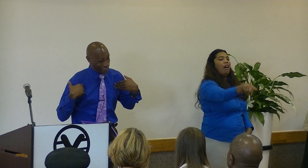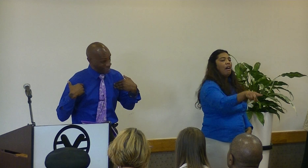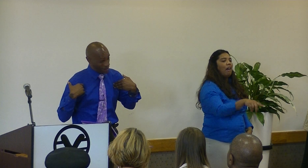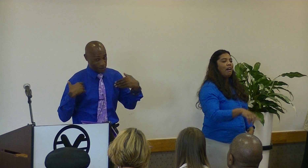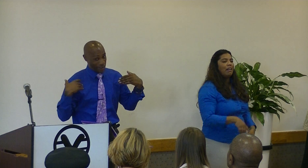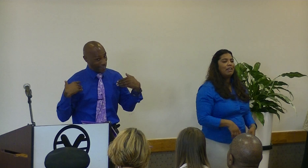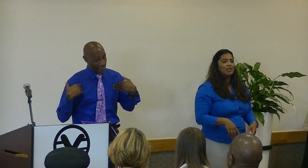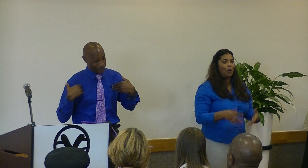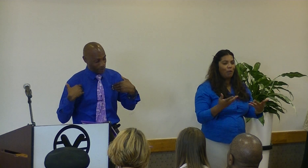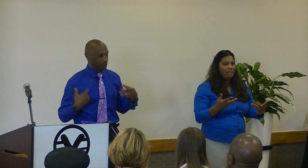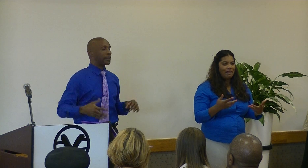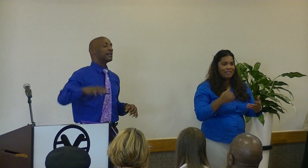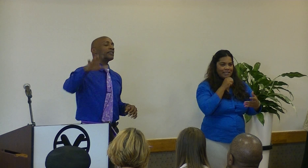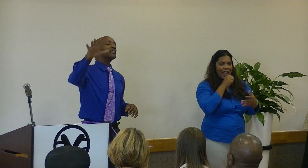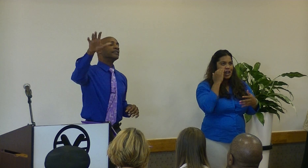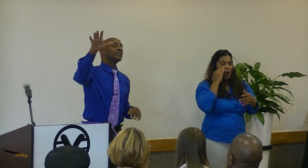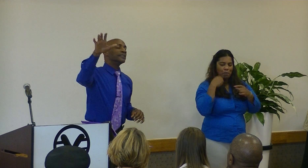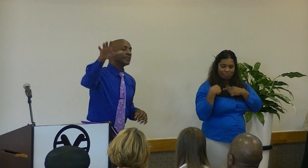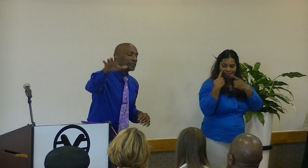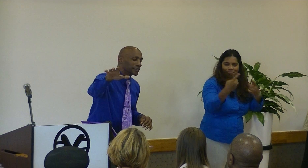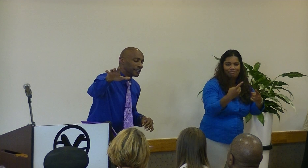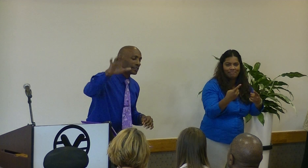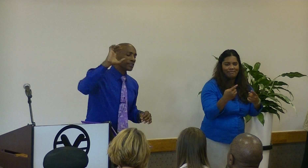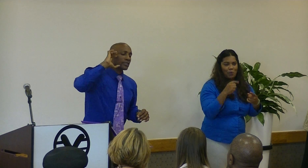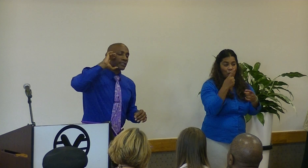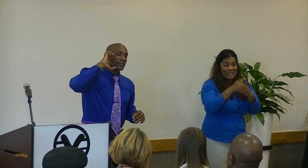been here in a year, don't act like I'm new.